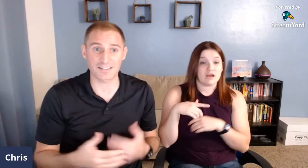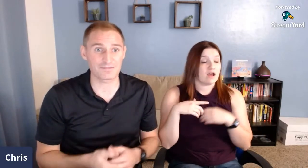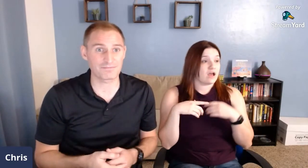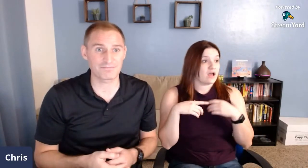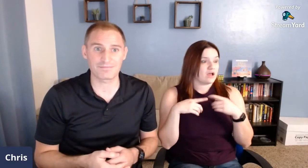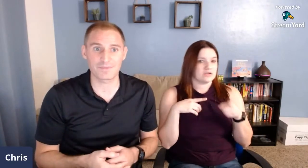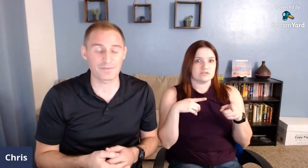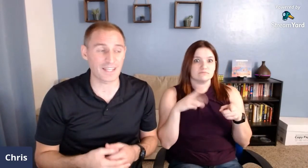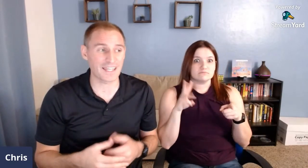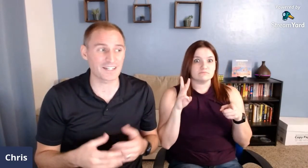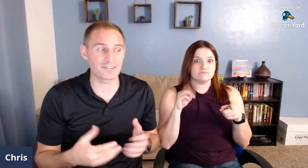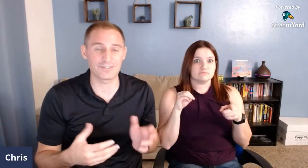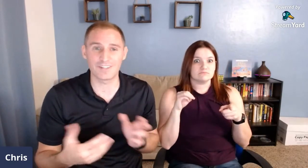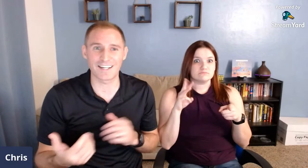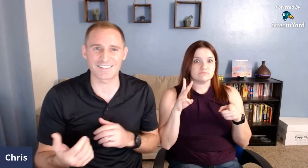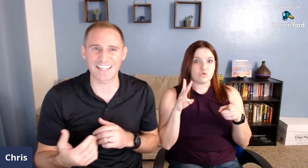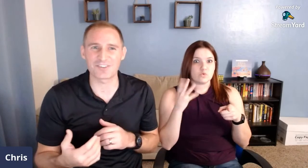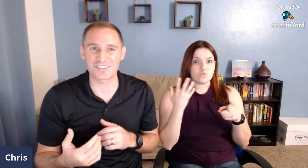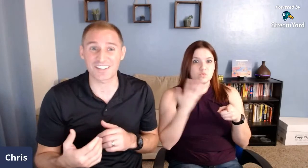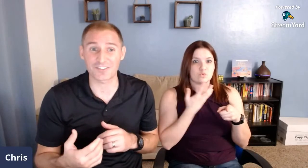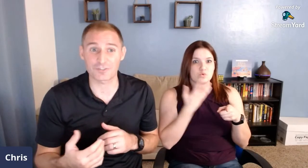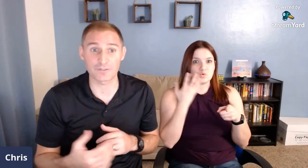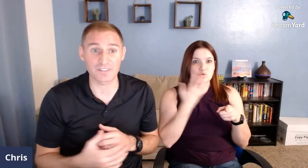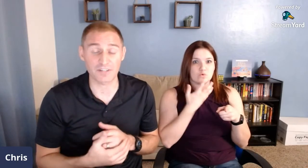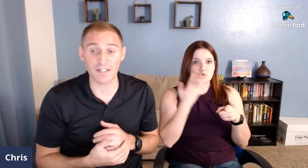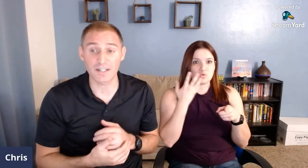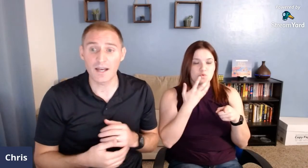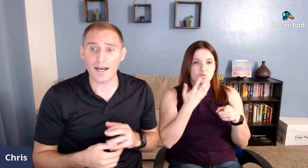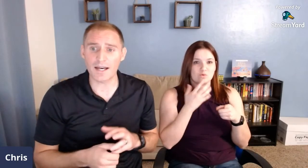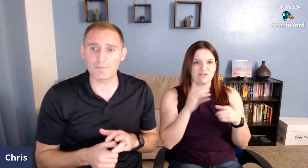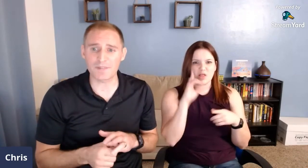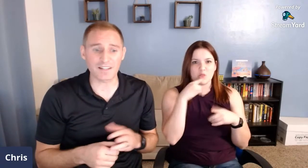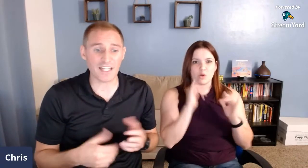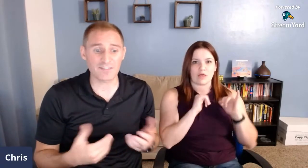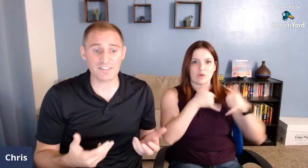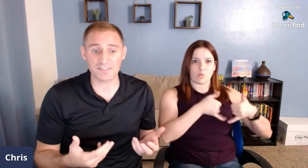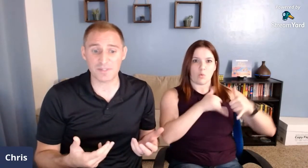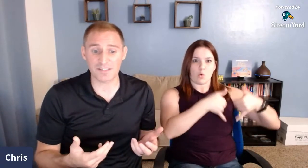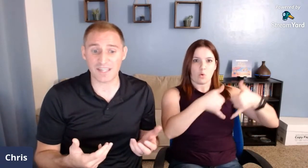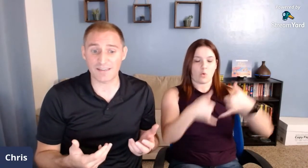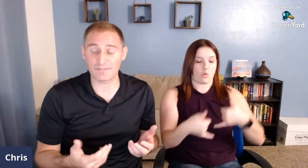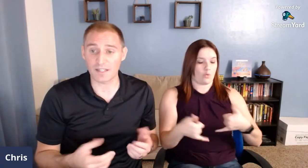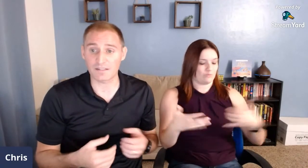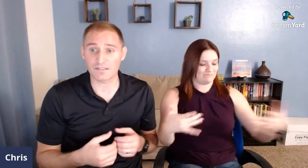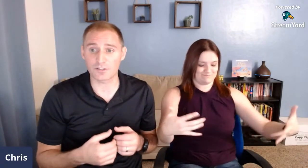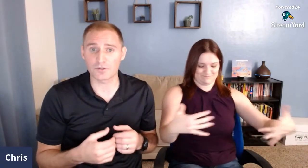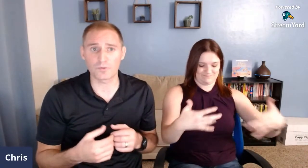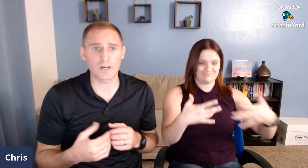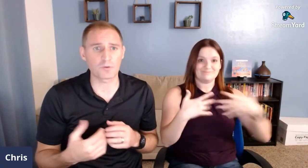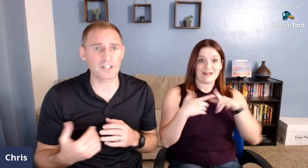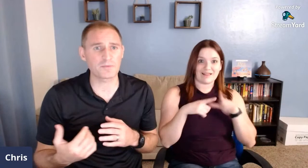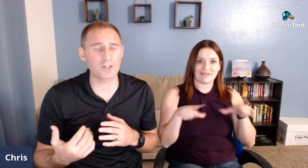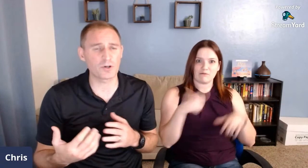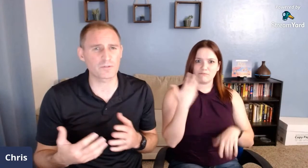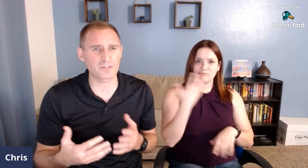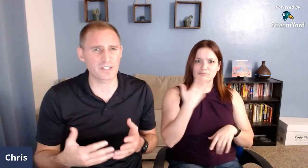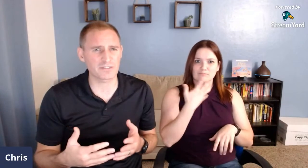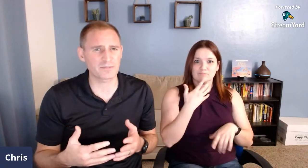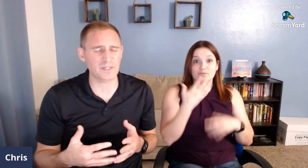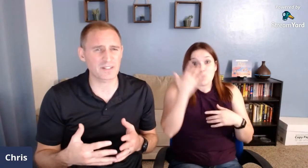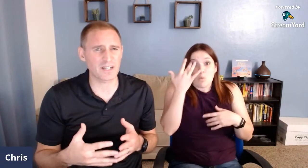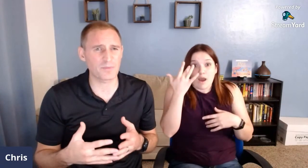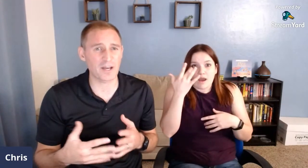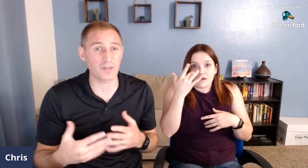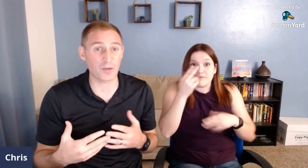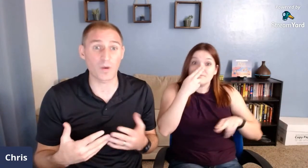just like gaining languages like they're trophies, right? But a lot of it's just because they have fun. So we're going to go over a